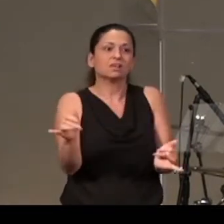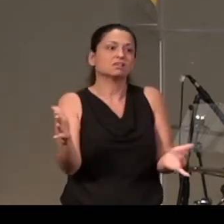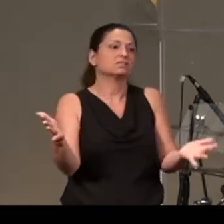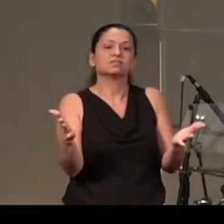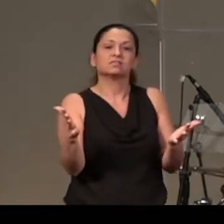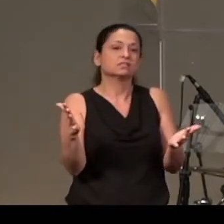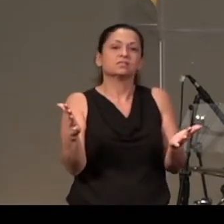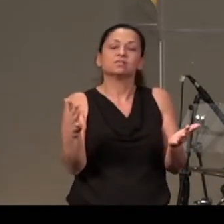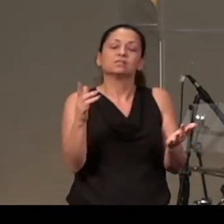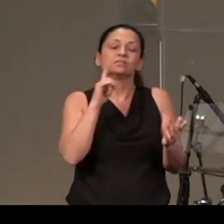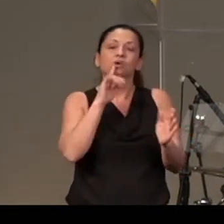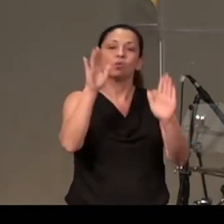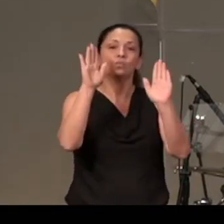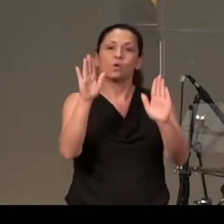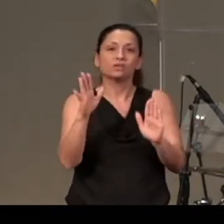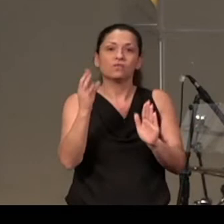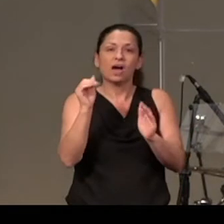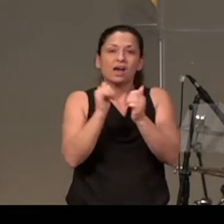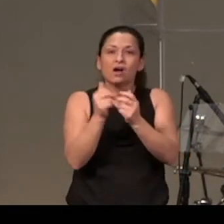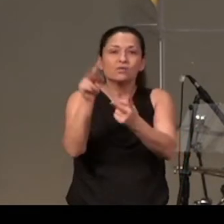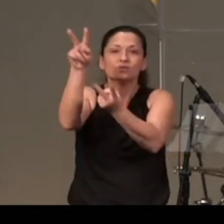we believe. For God